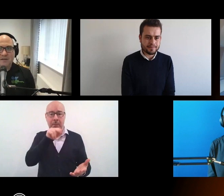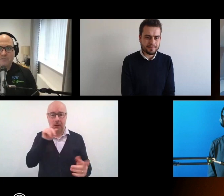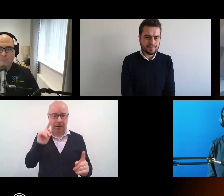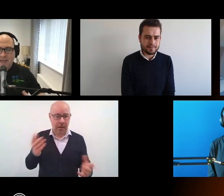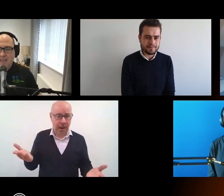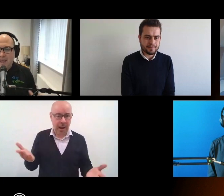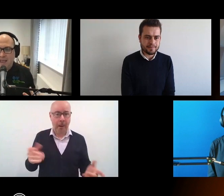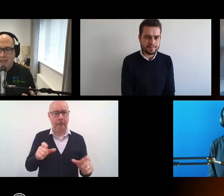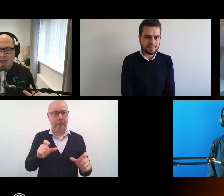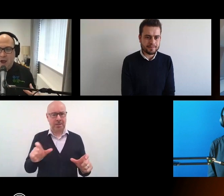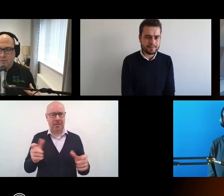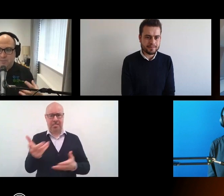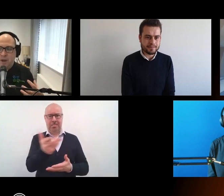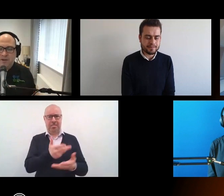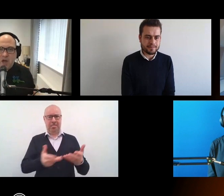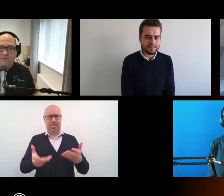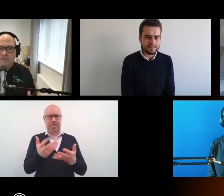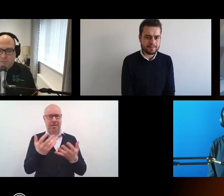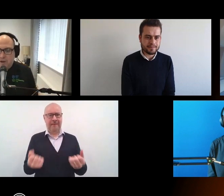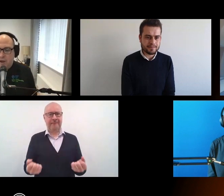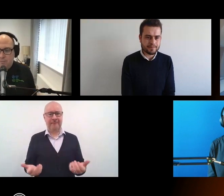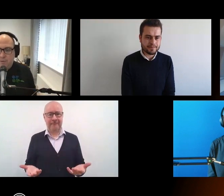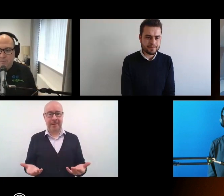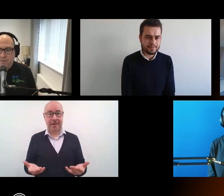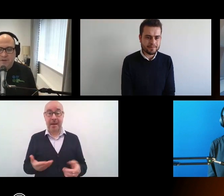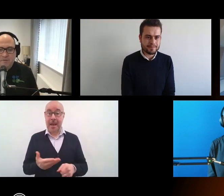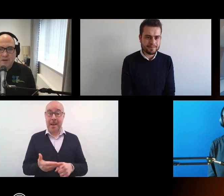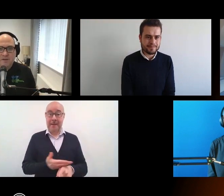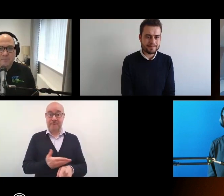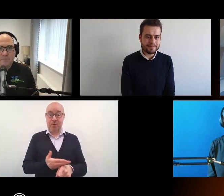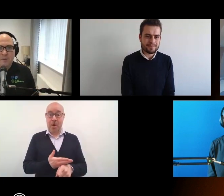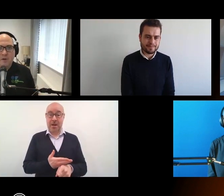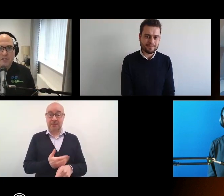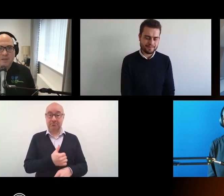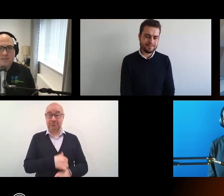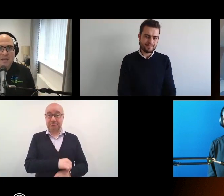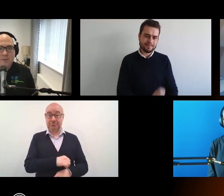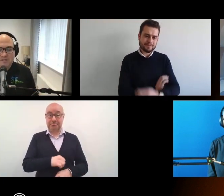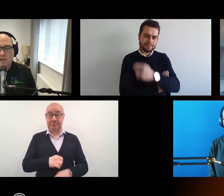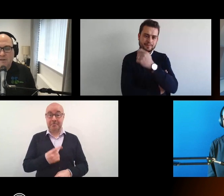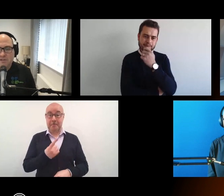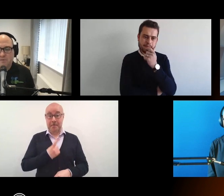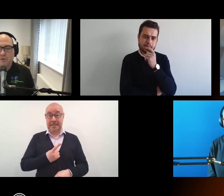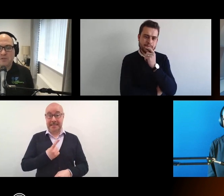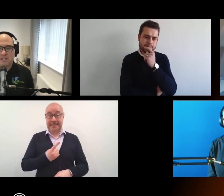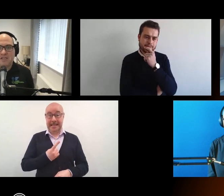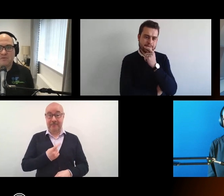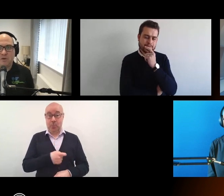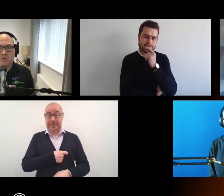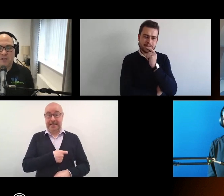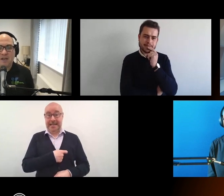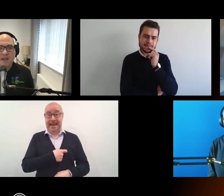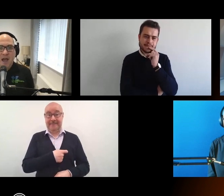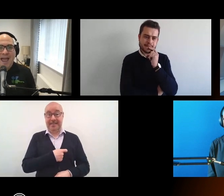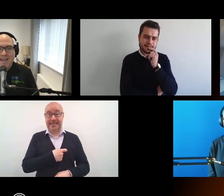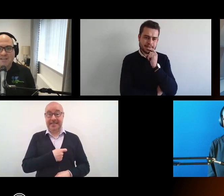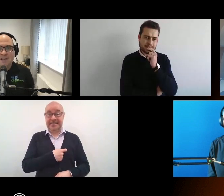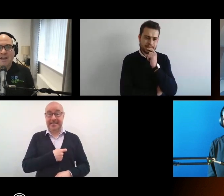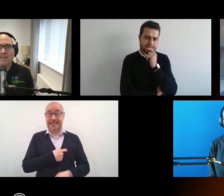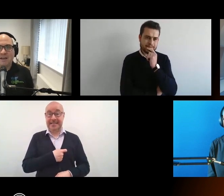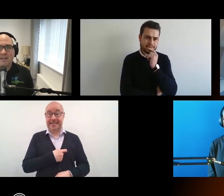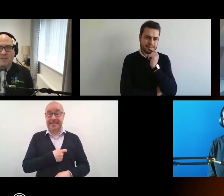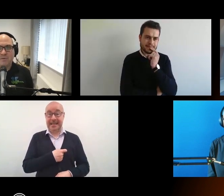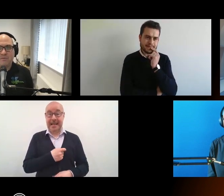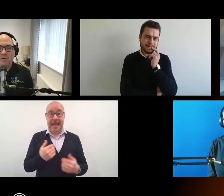And for me, I was nervous. I'm not ashamed to say I was nervous before today's recording. I hadn't